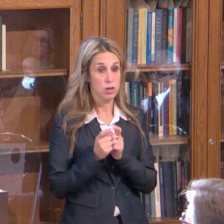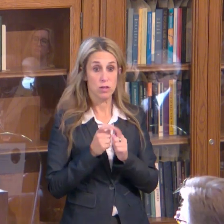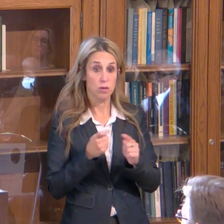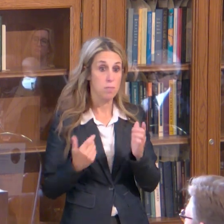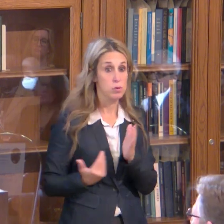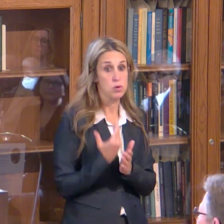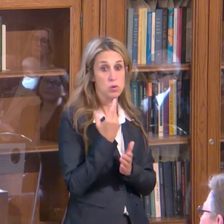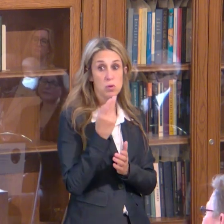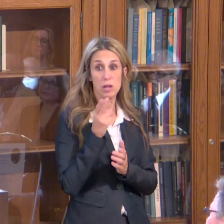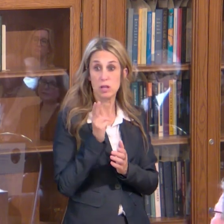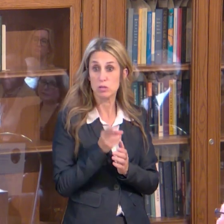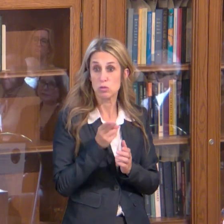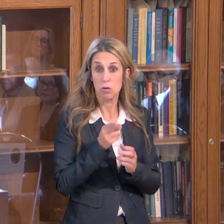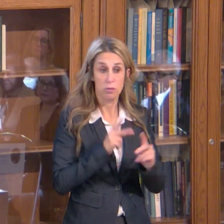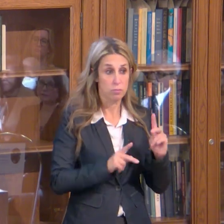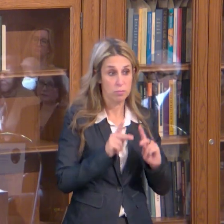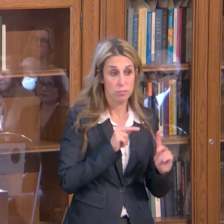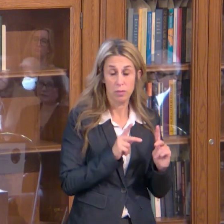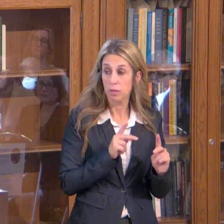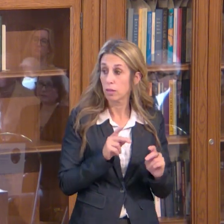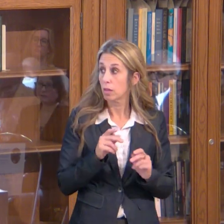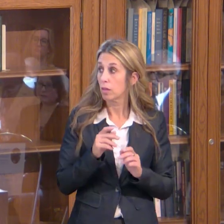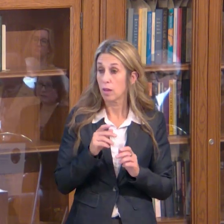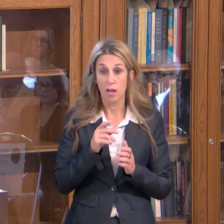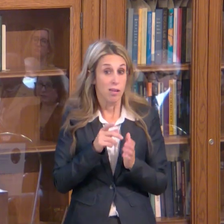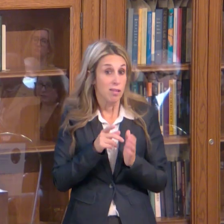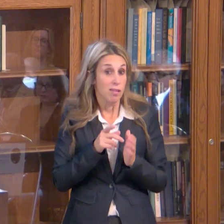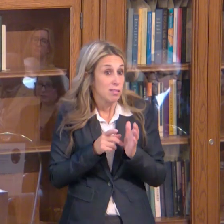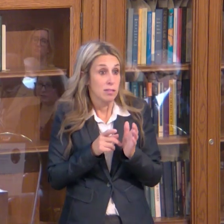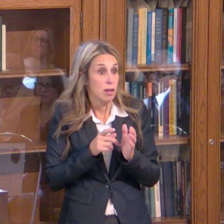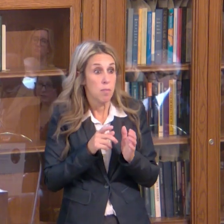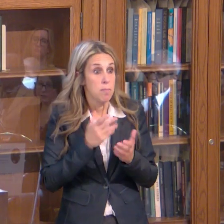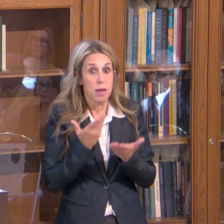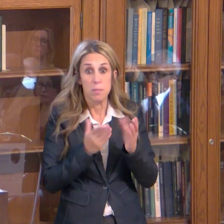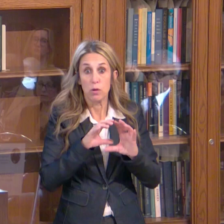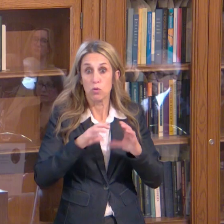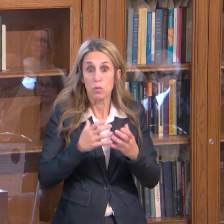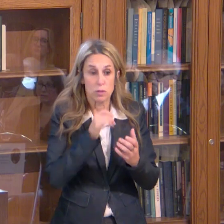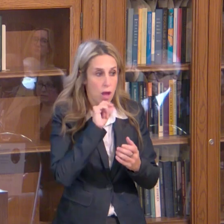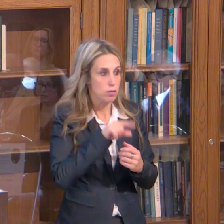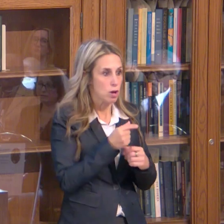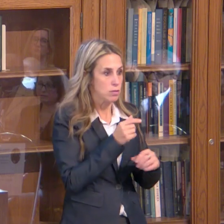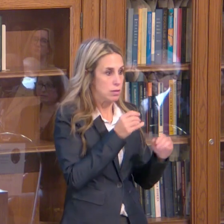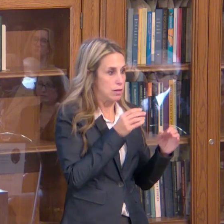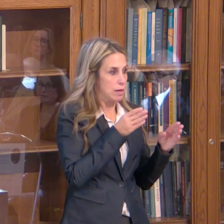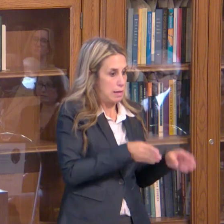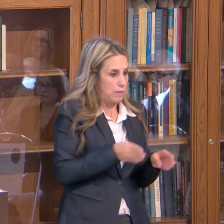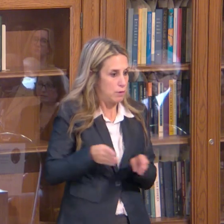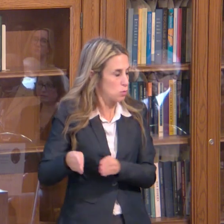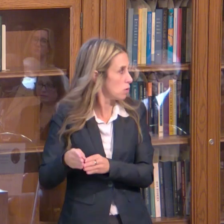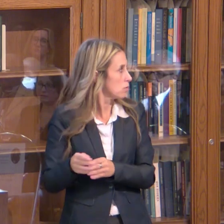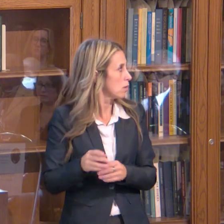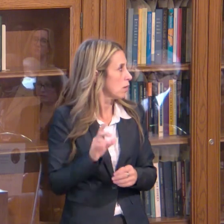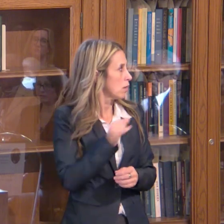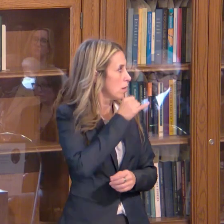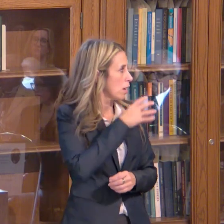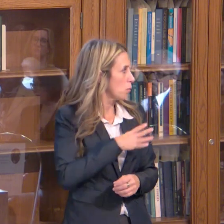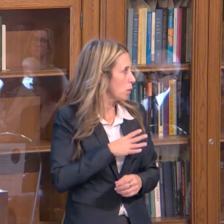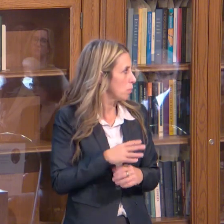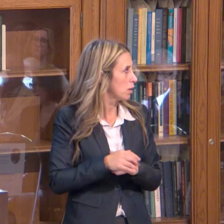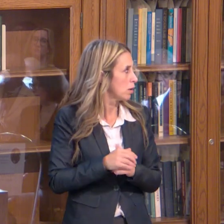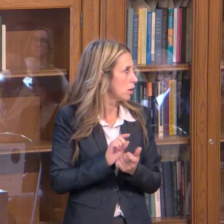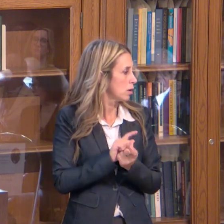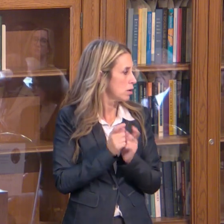historical actors in some cases the insertion entire groups that were previously omitted like women